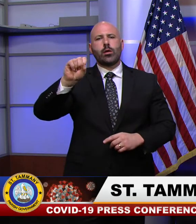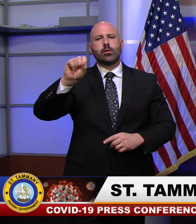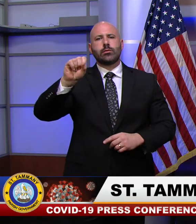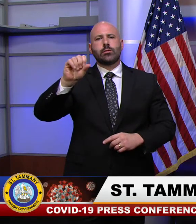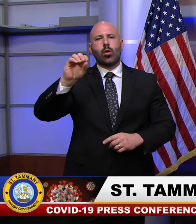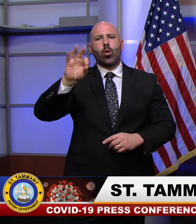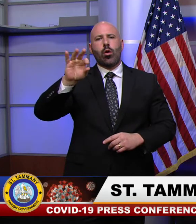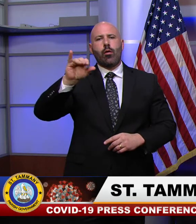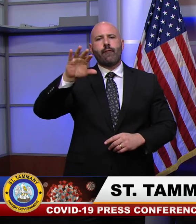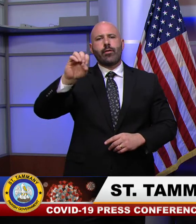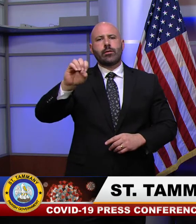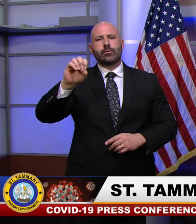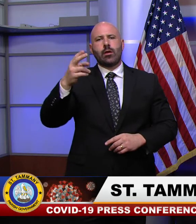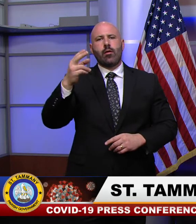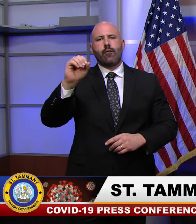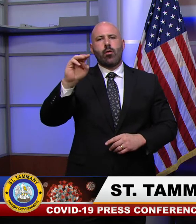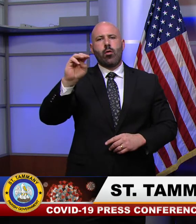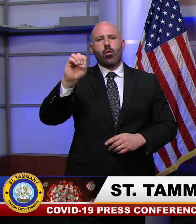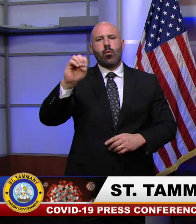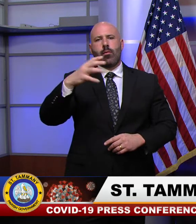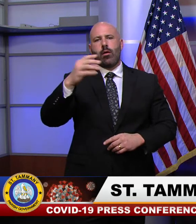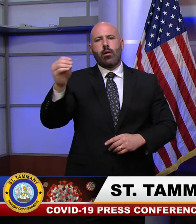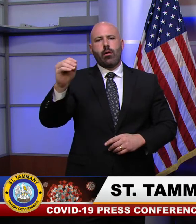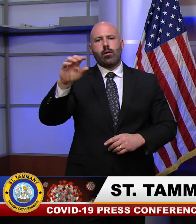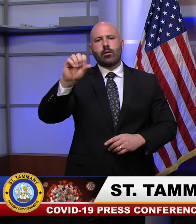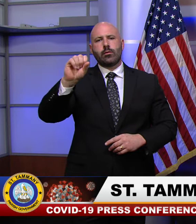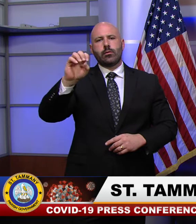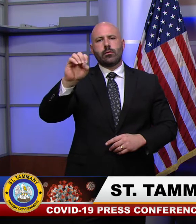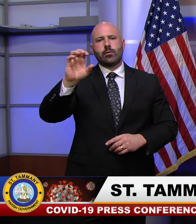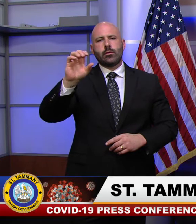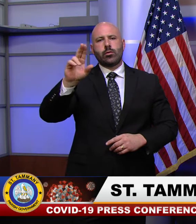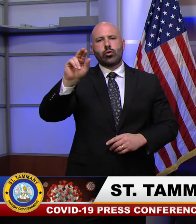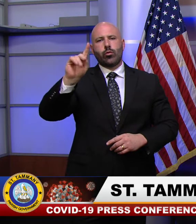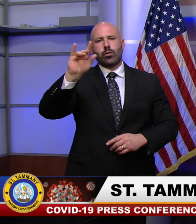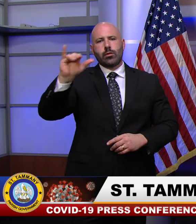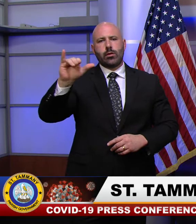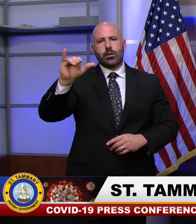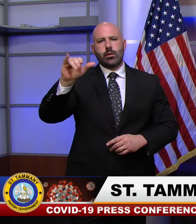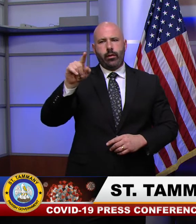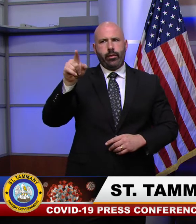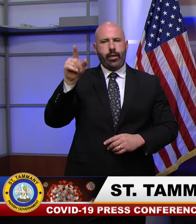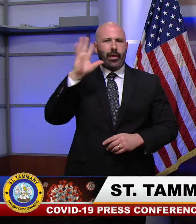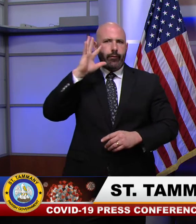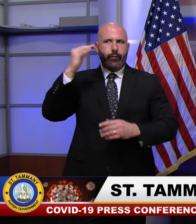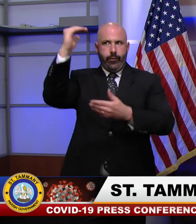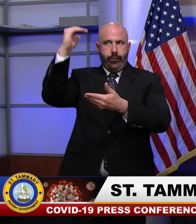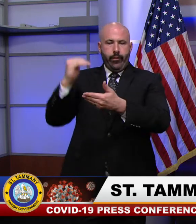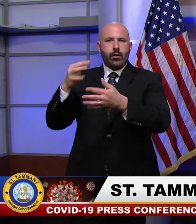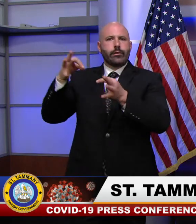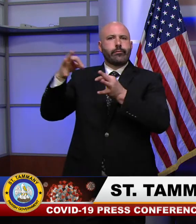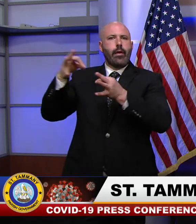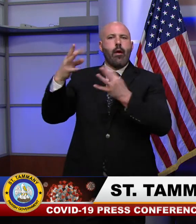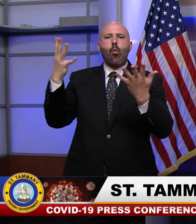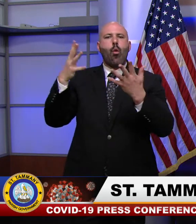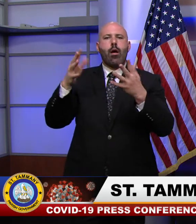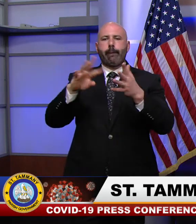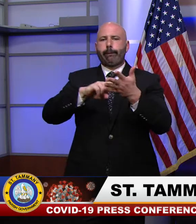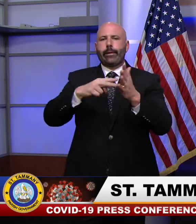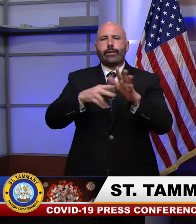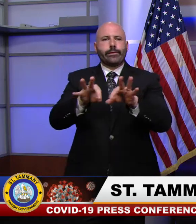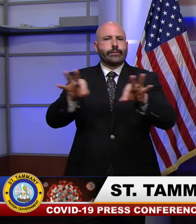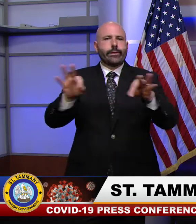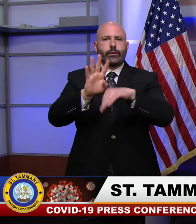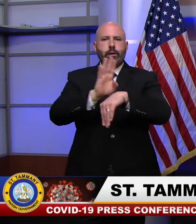Homeland Security that more or less outlines what the essential businesses are. If you're